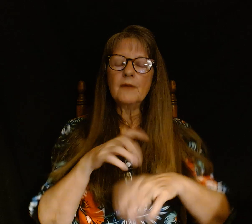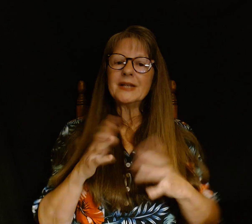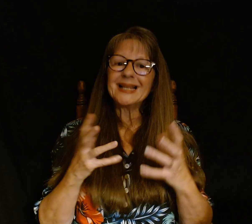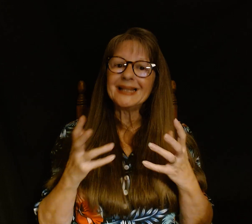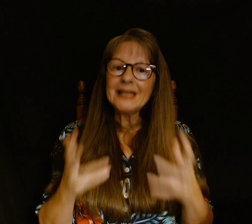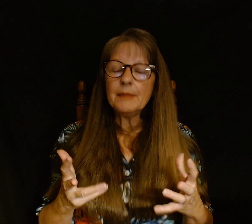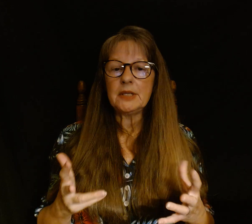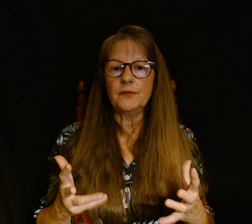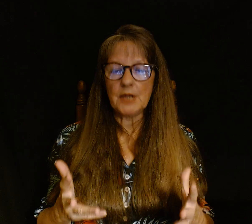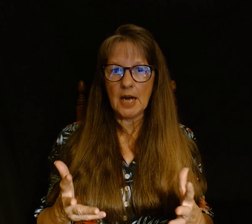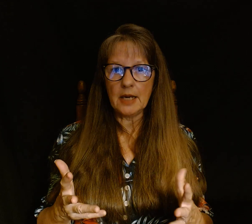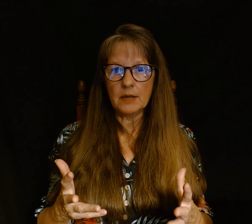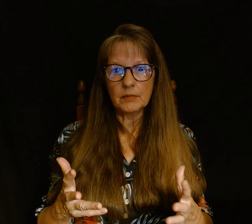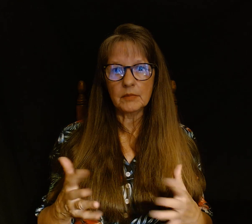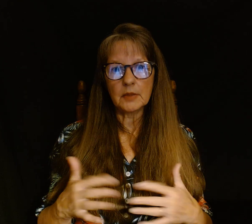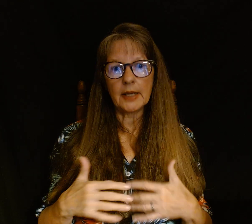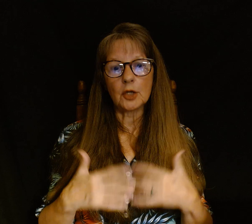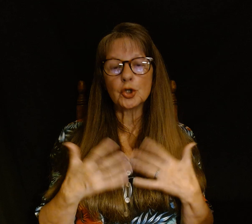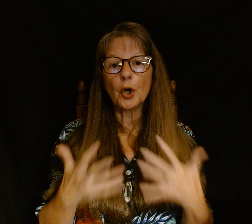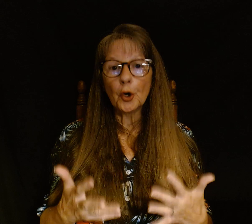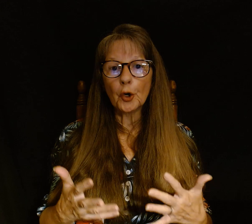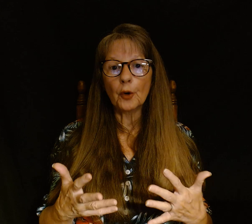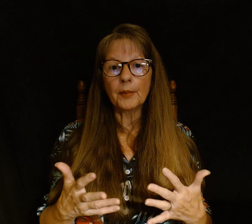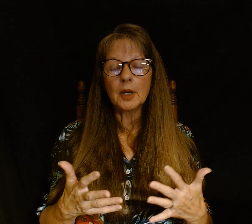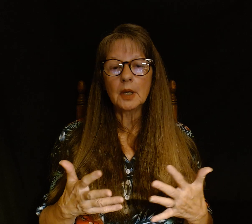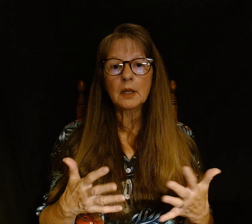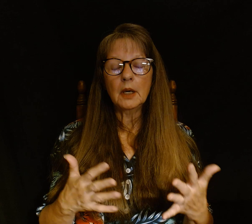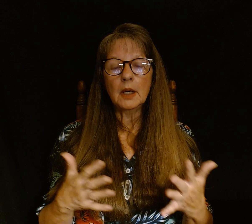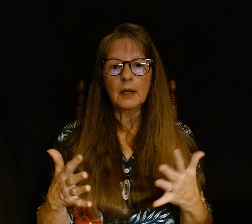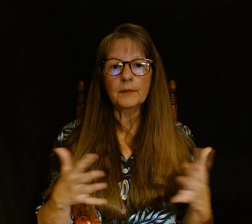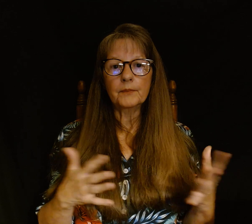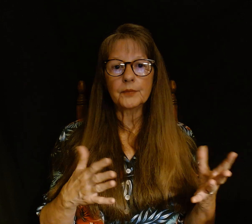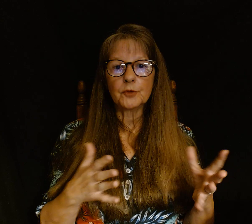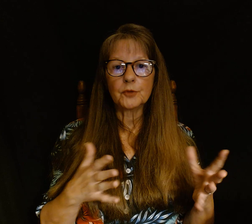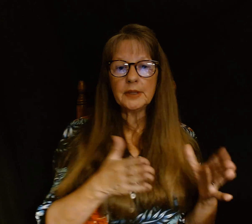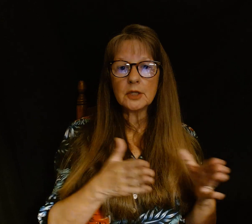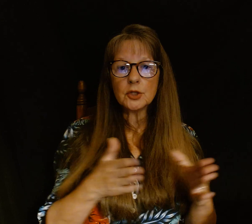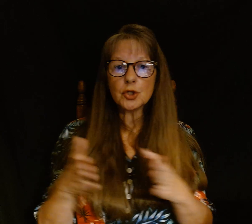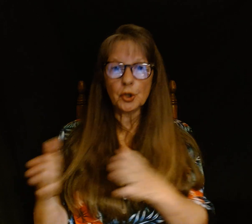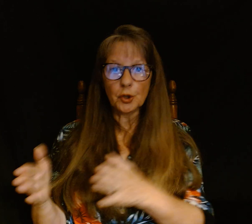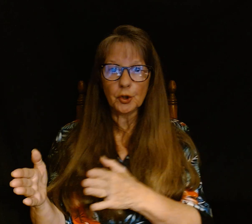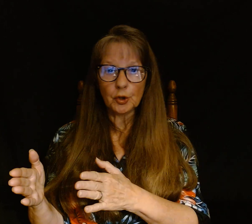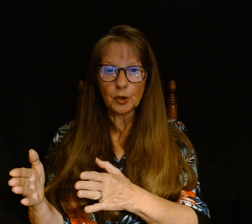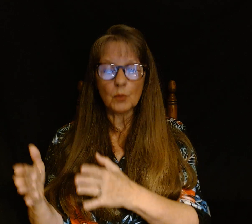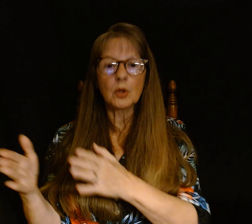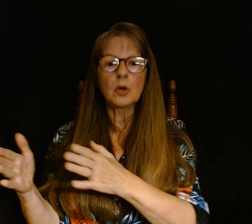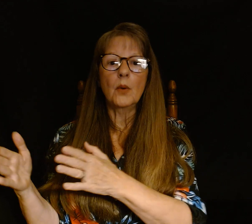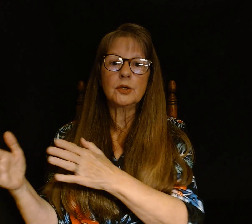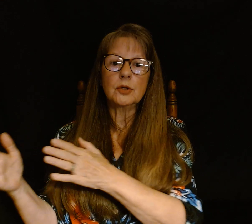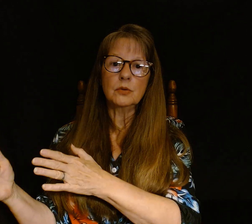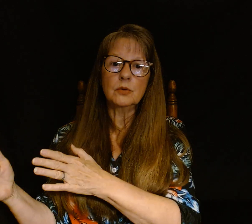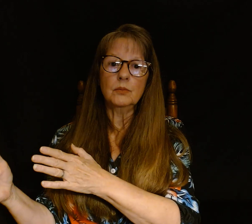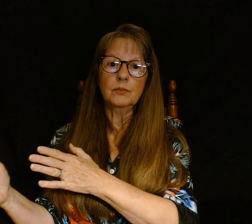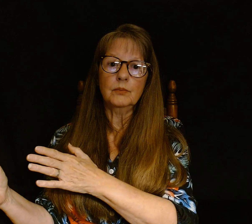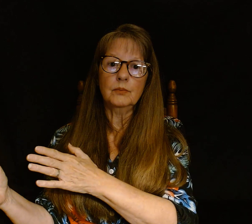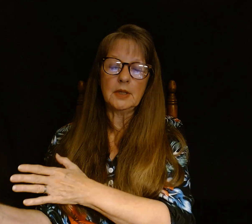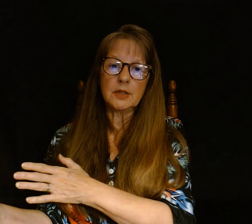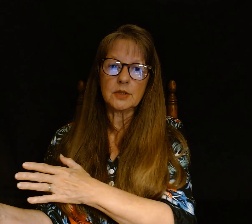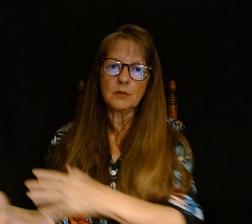a limit of time, like a term, during this term, we're going to do this, which